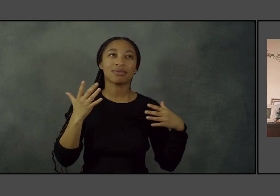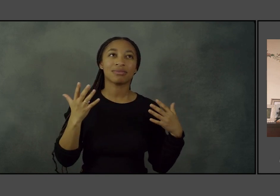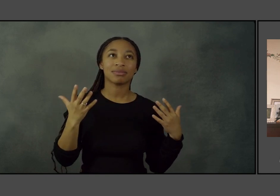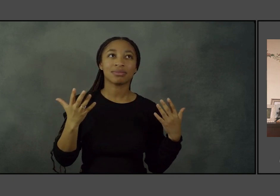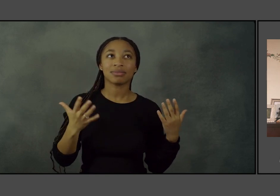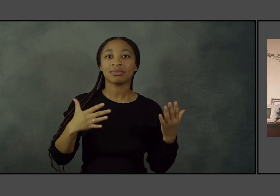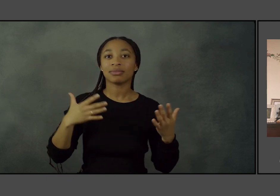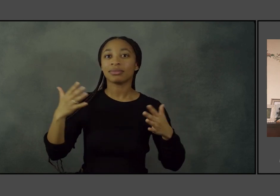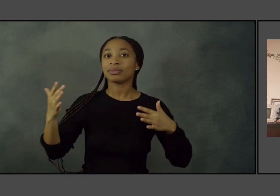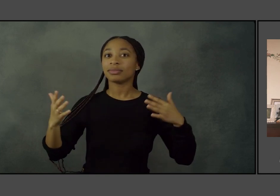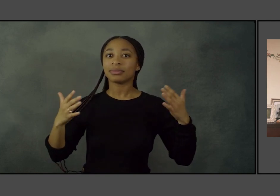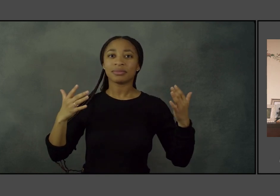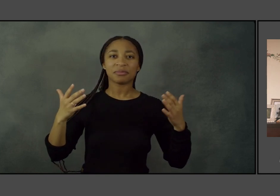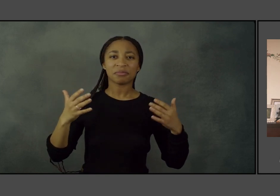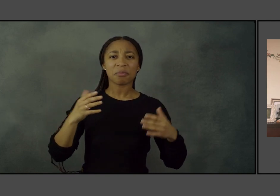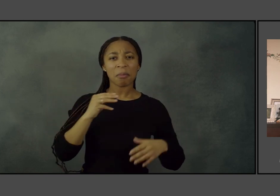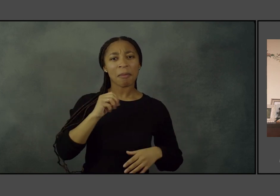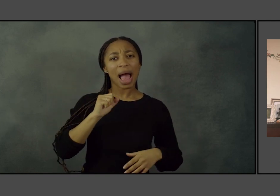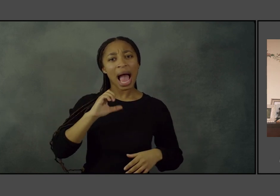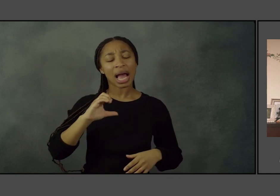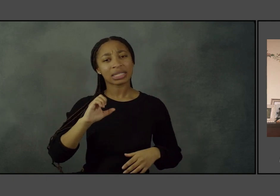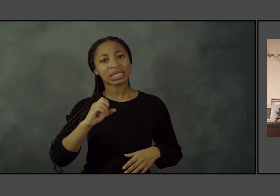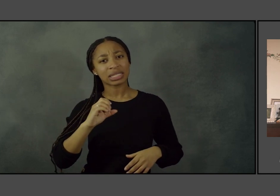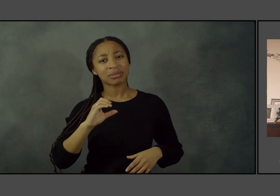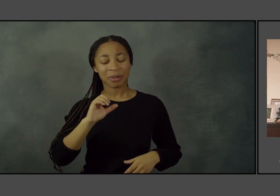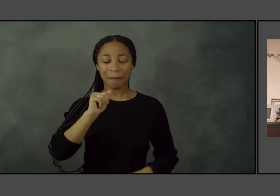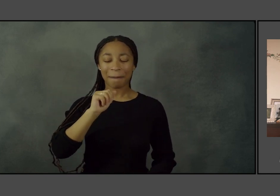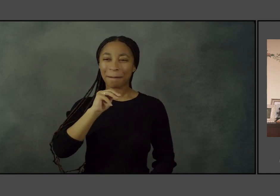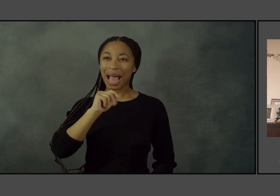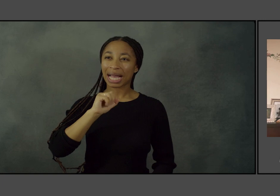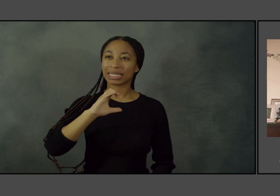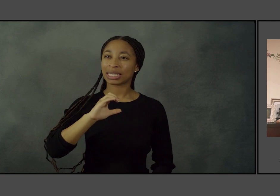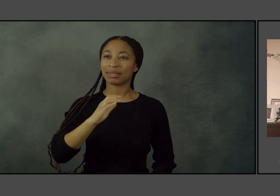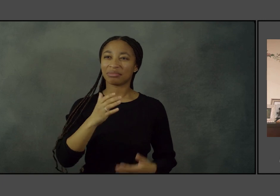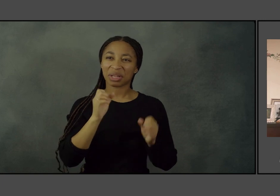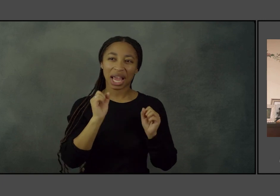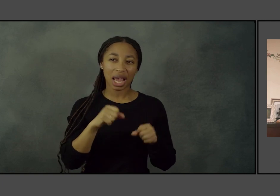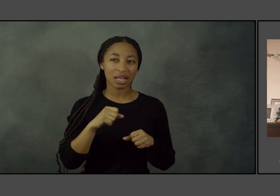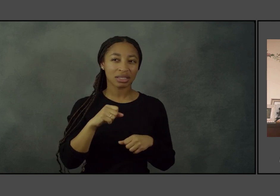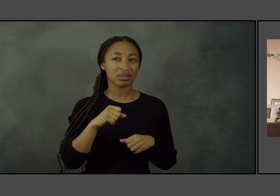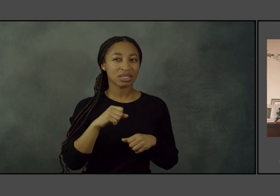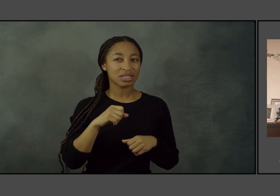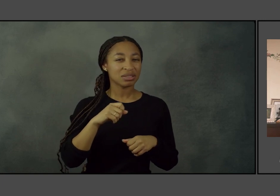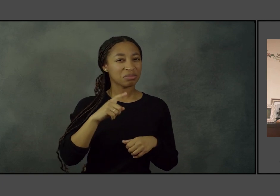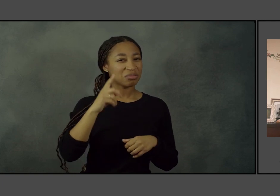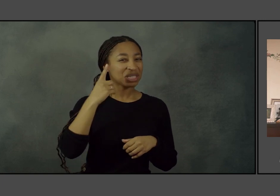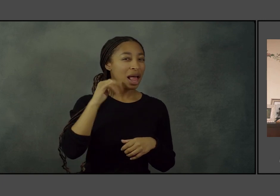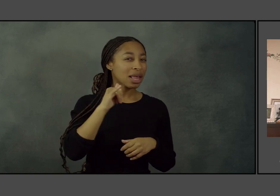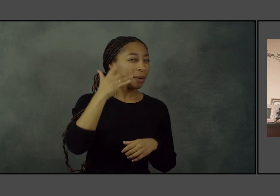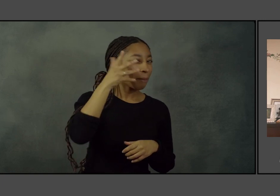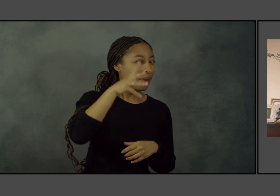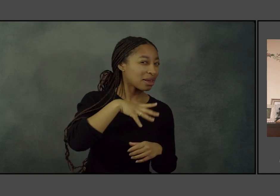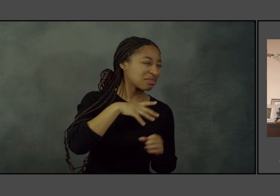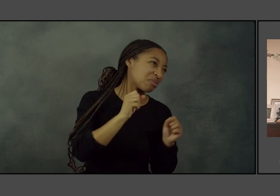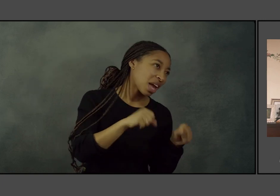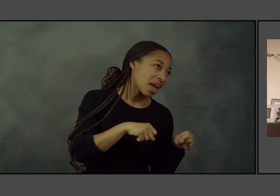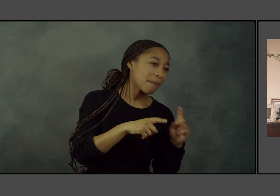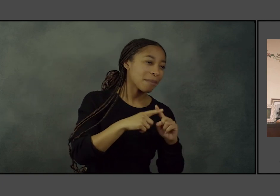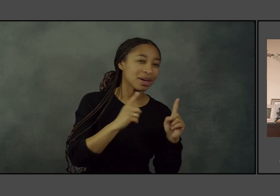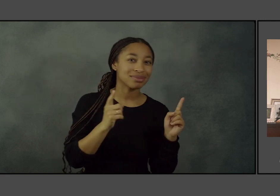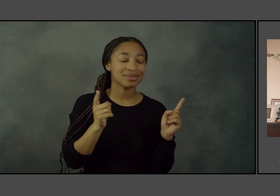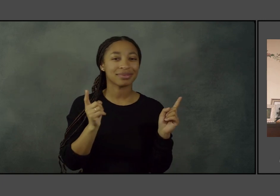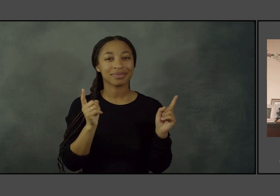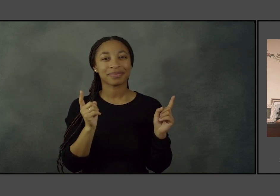masculine at times, often. It's a part of the fabric of the music to me. And so most of your